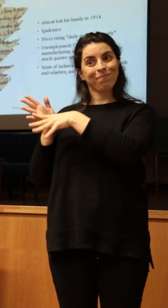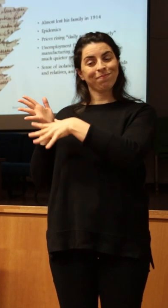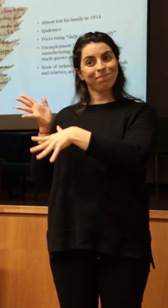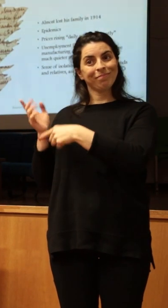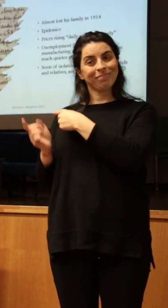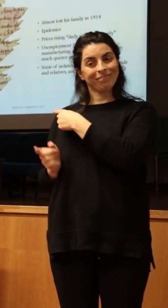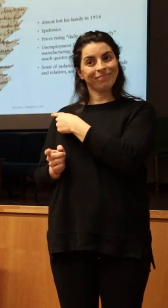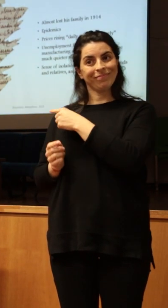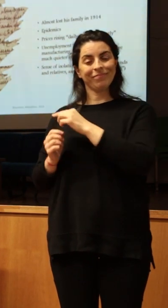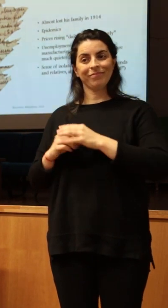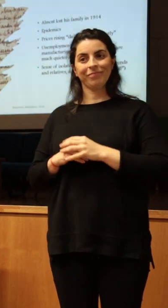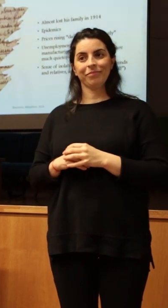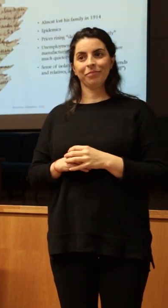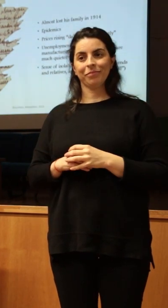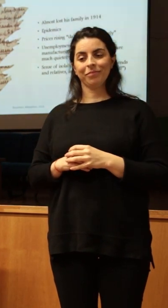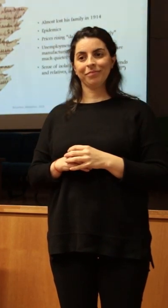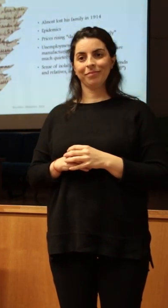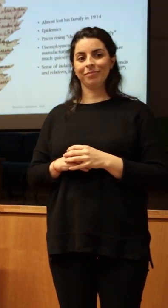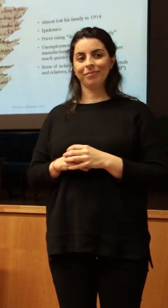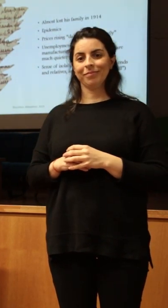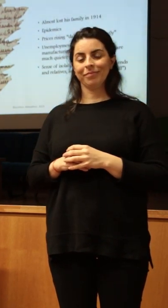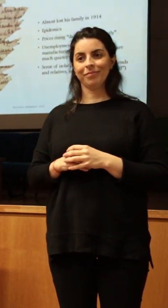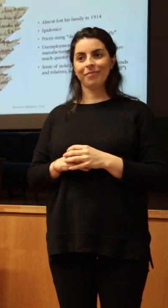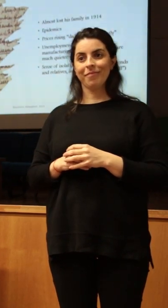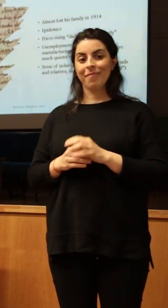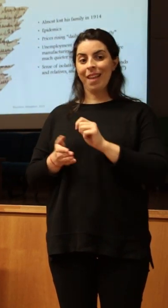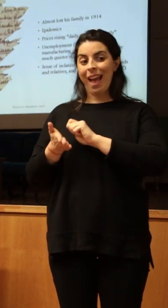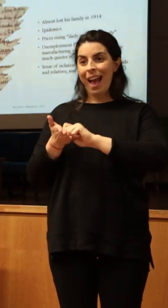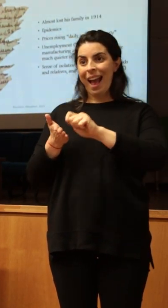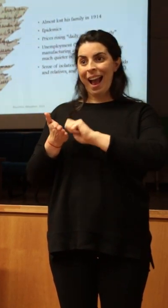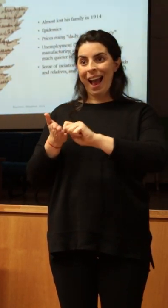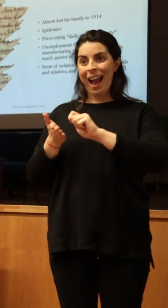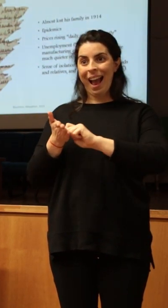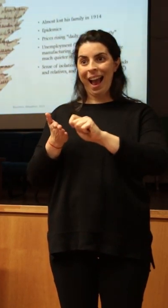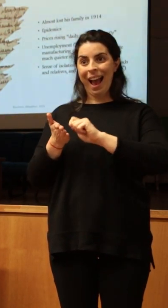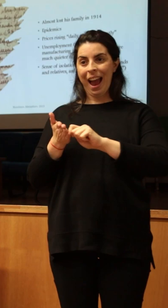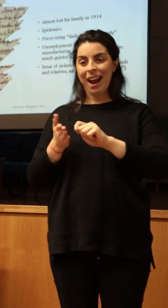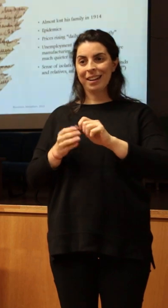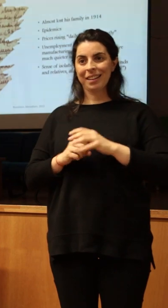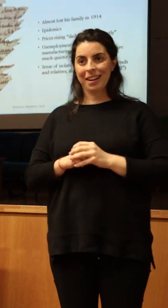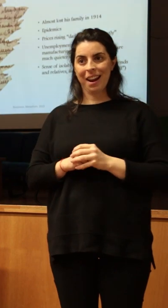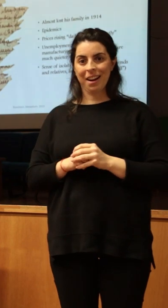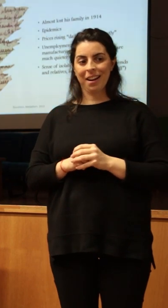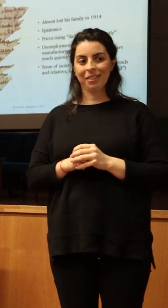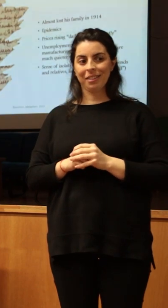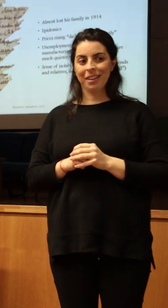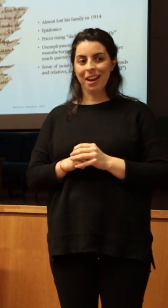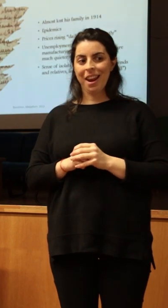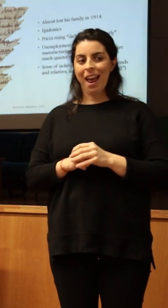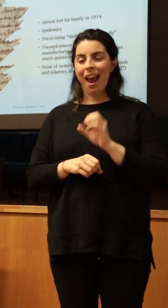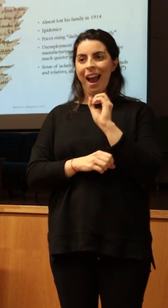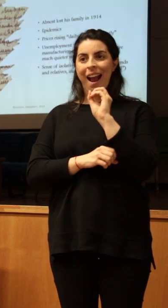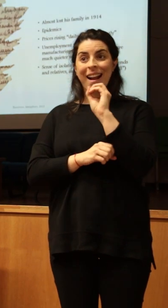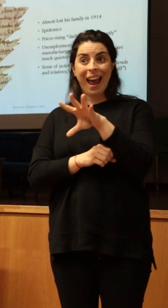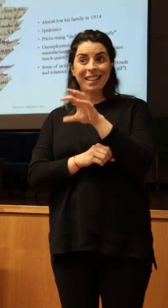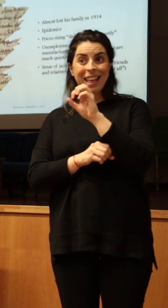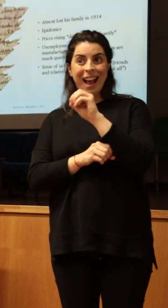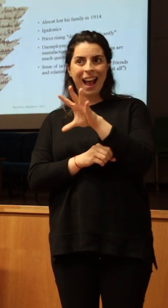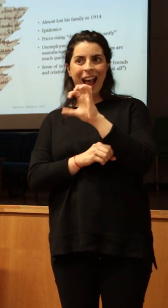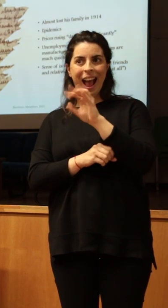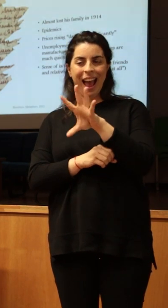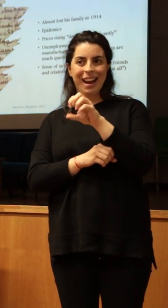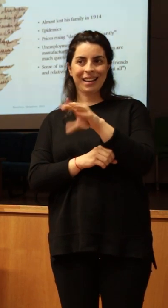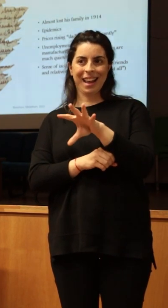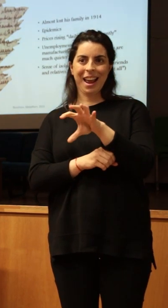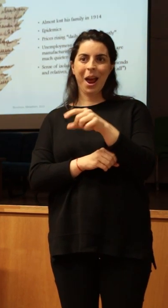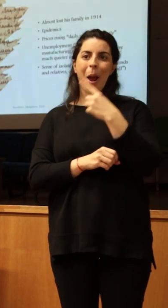de la pantalla las cartas que los padres de su esposa escribían durante la guerra.